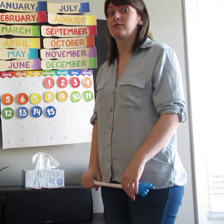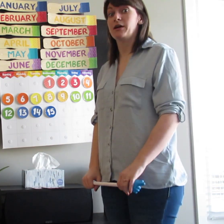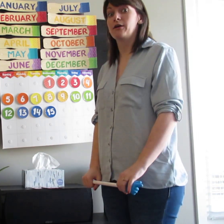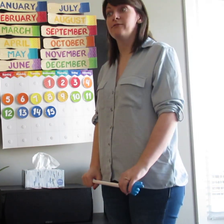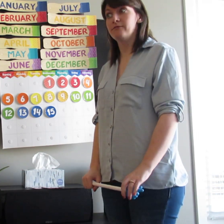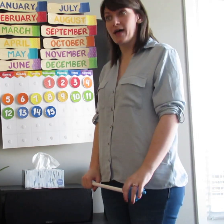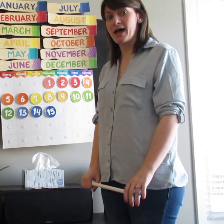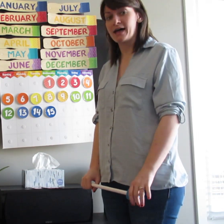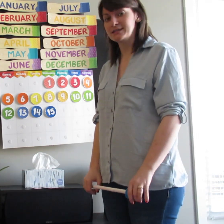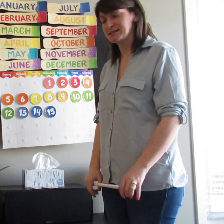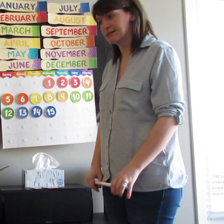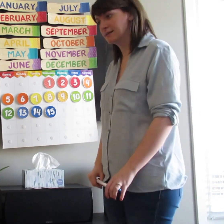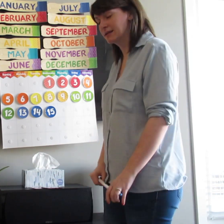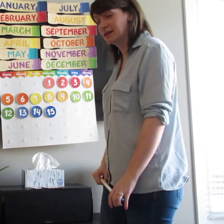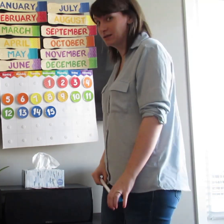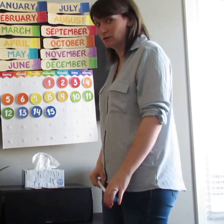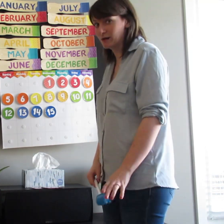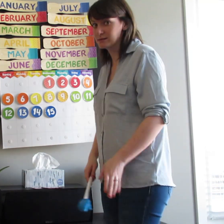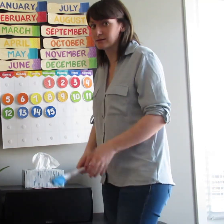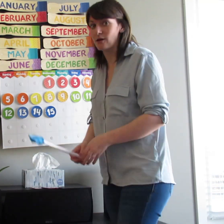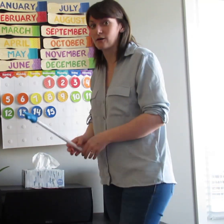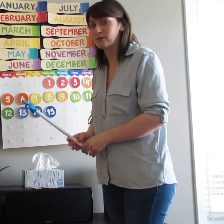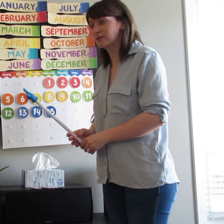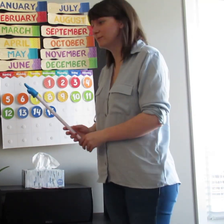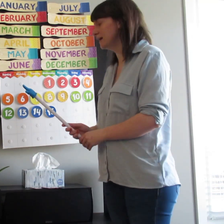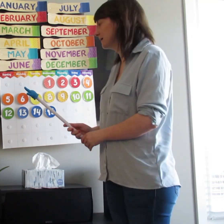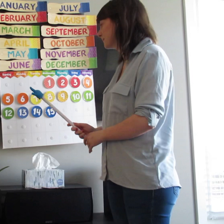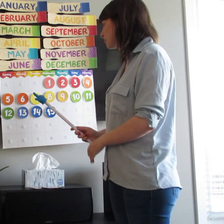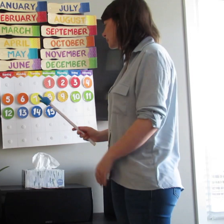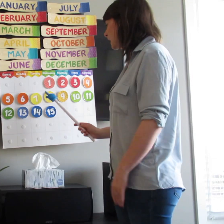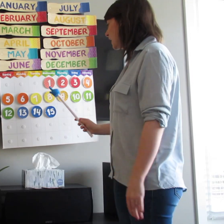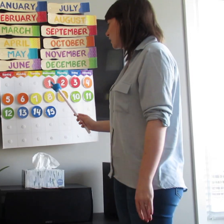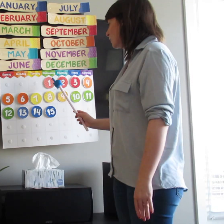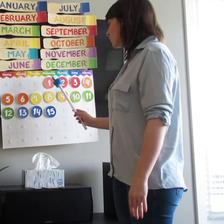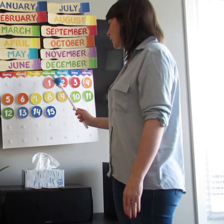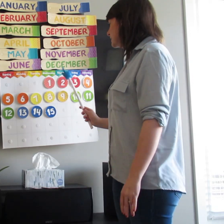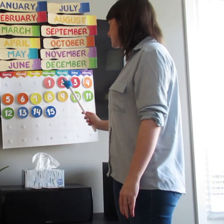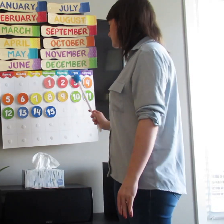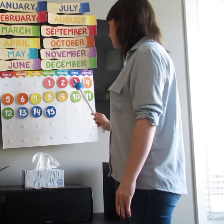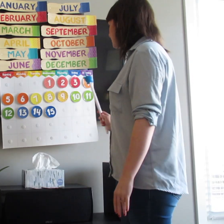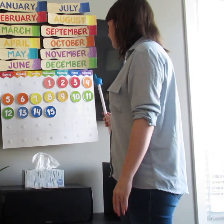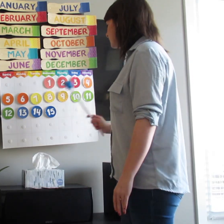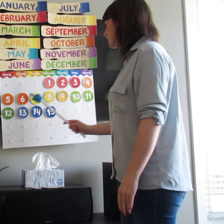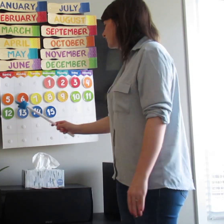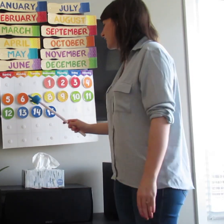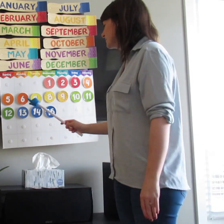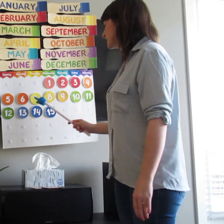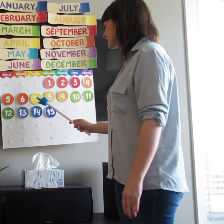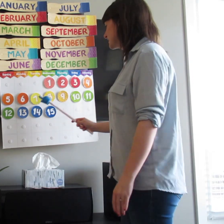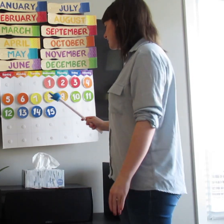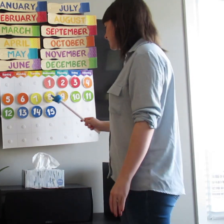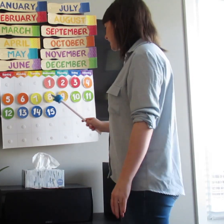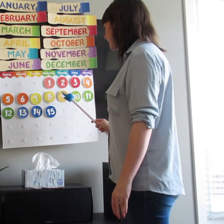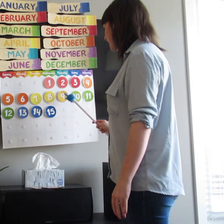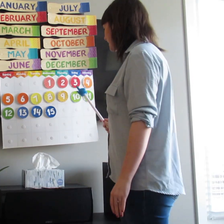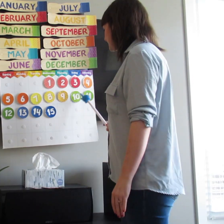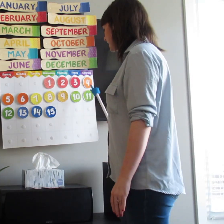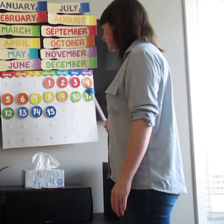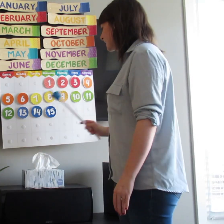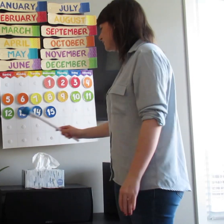very fast. Can you count along with me? 1, 2, 3, 4, 5, 6, 7, 8, 9, 10, 11,